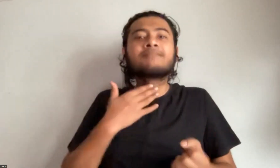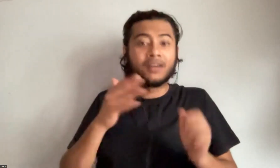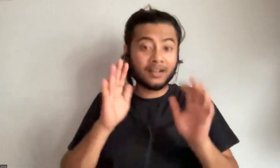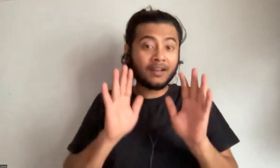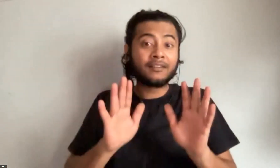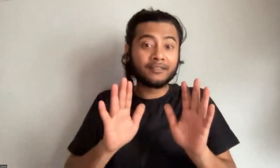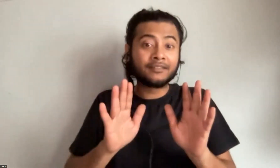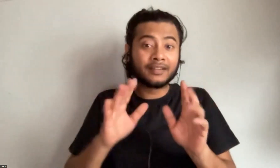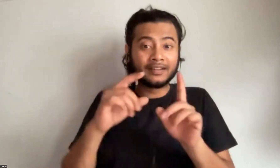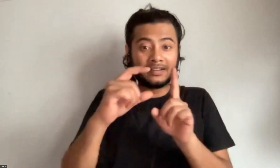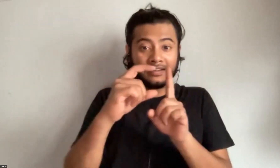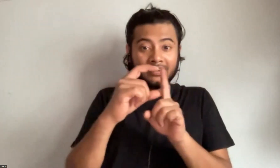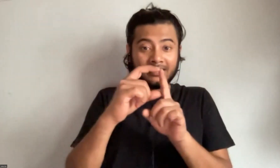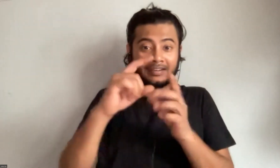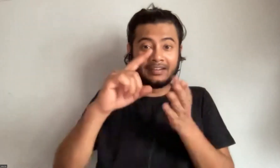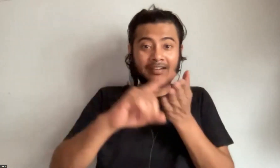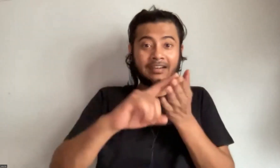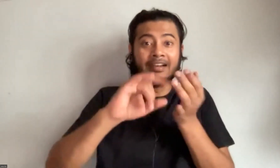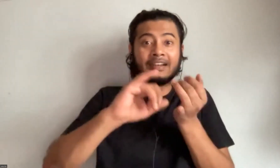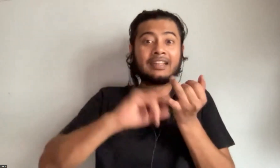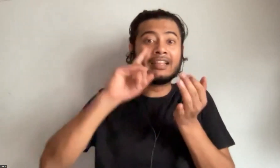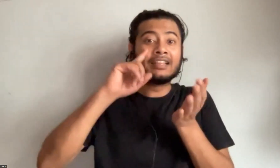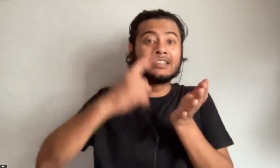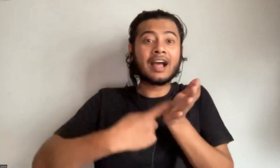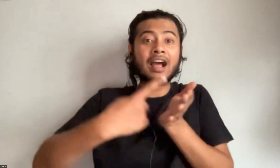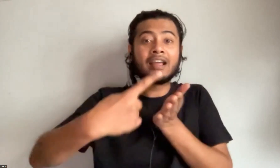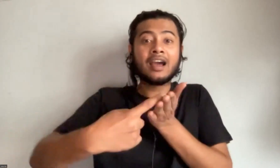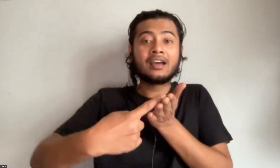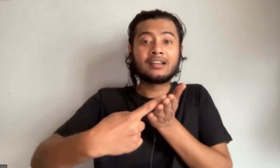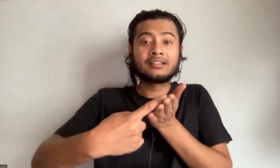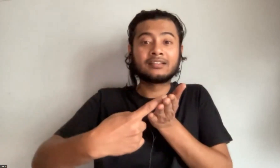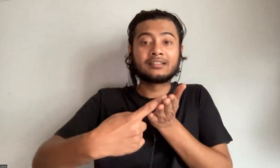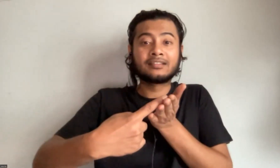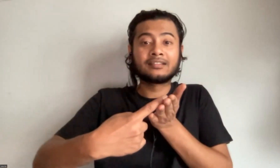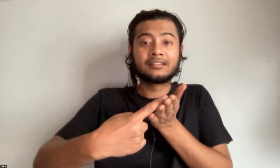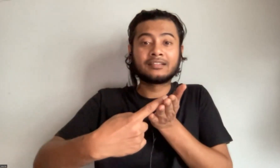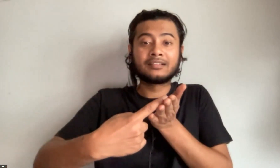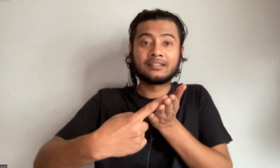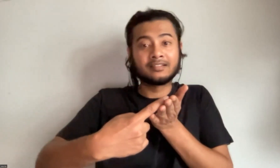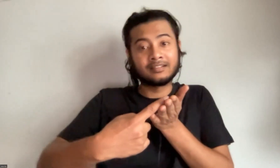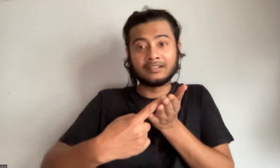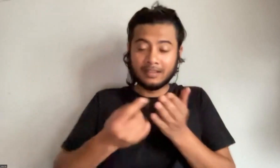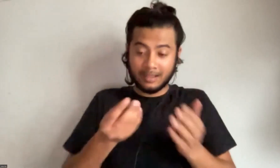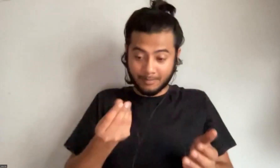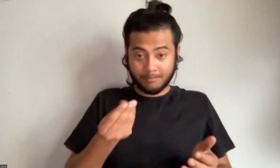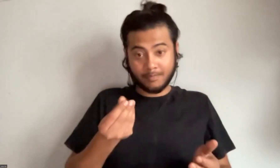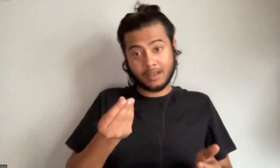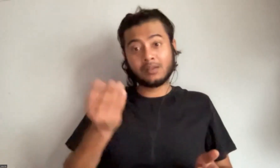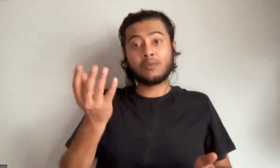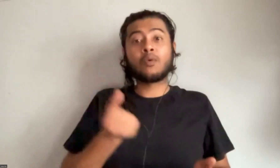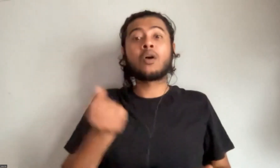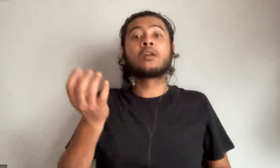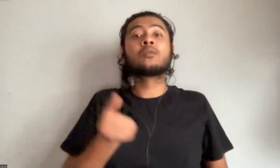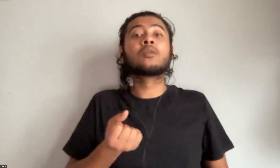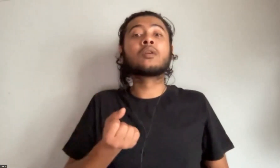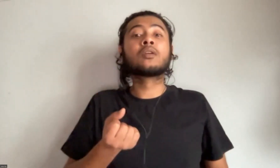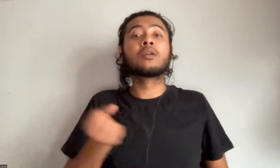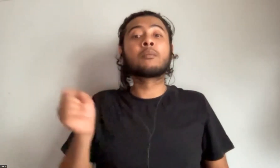I want this, I want that, I want everything. I want money, I want to have a beautiful house, I want a wonderful